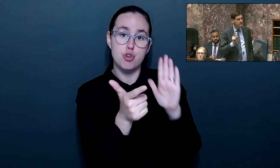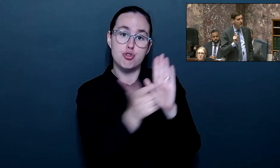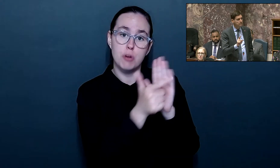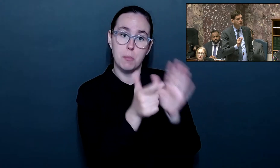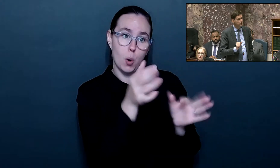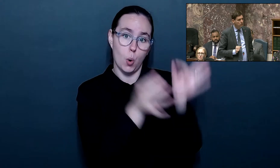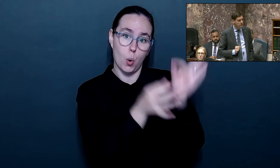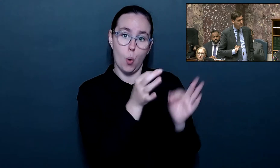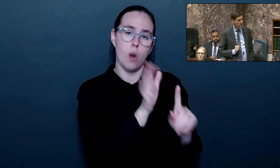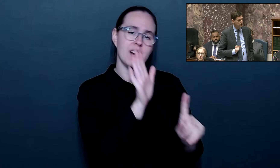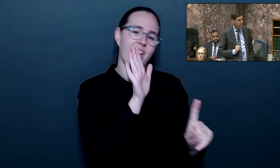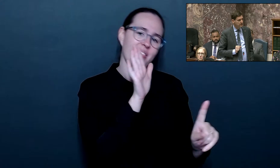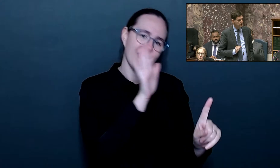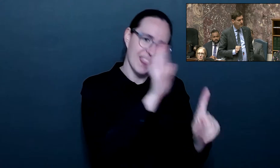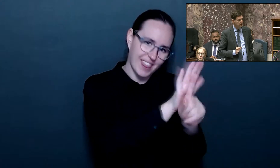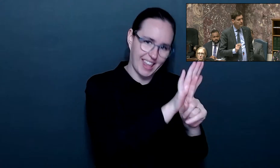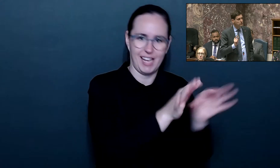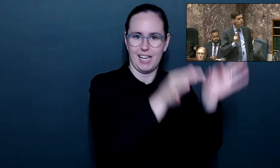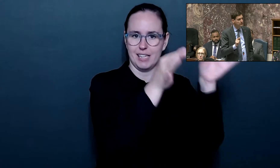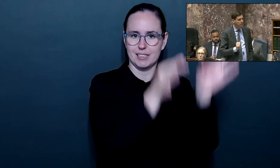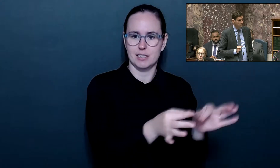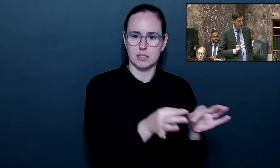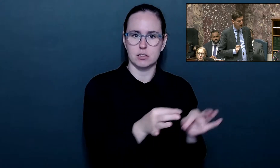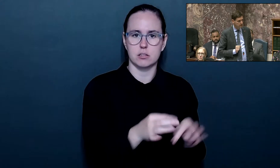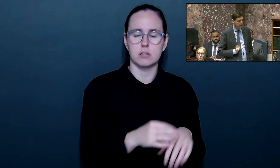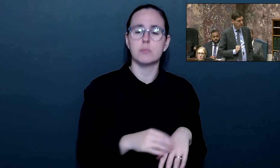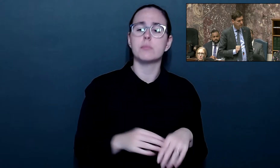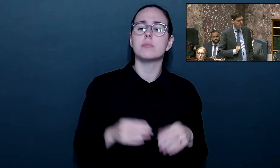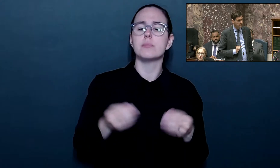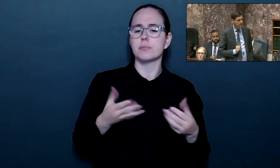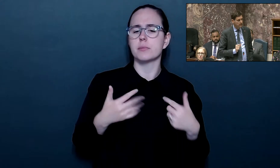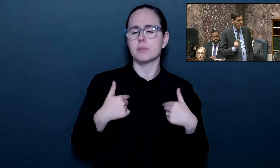Members. It's up to the courts, Honourable Speaker. They will do that work,